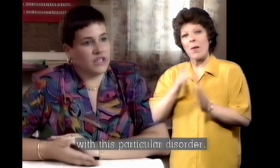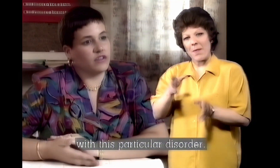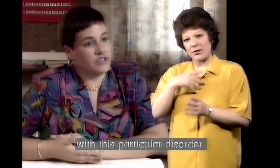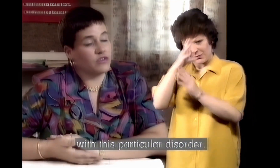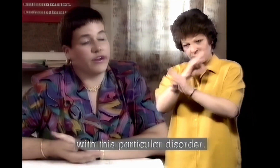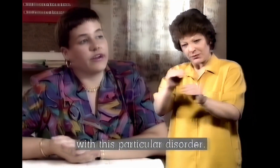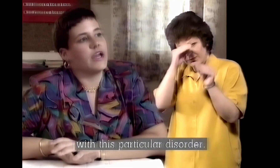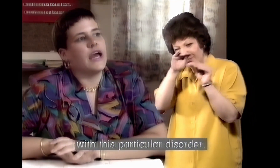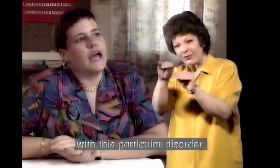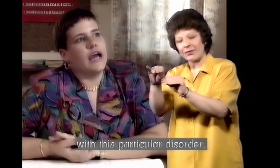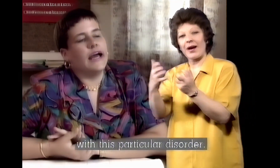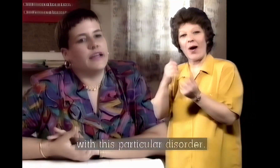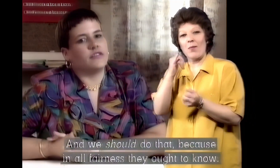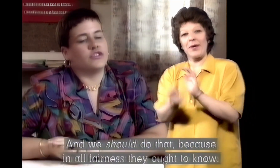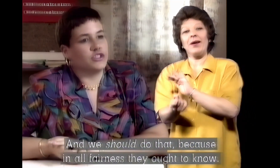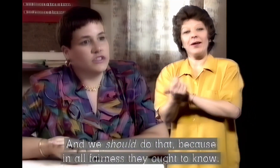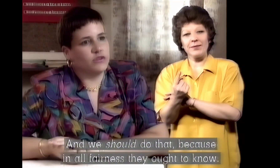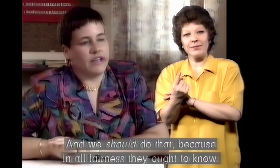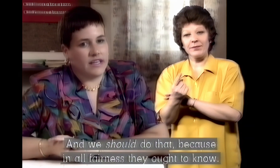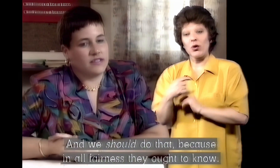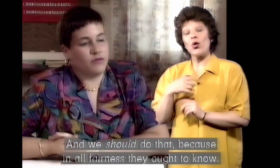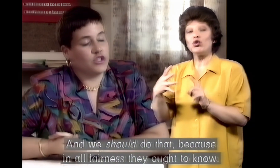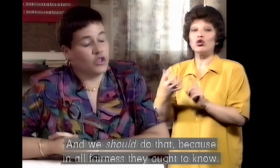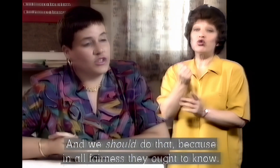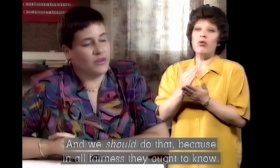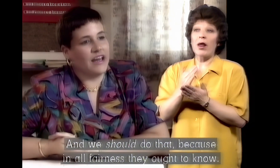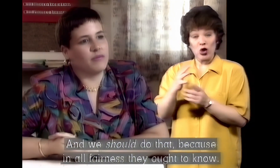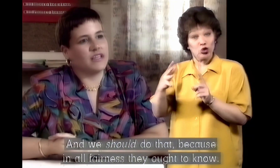particular disorder. And should do, I guess, we should do that because